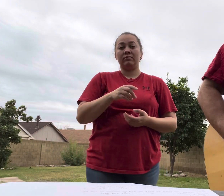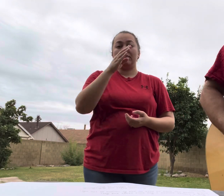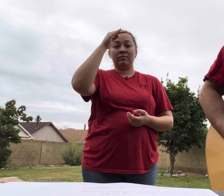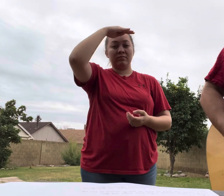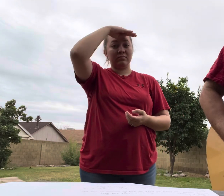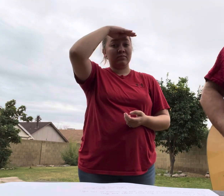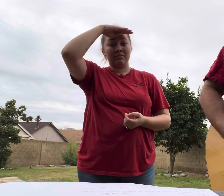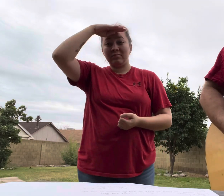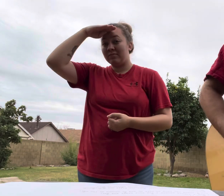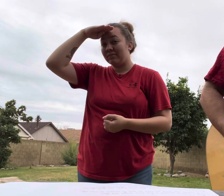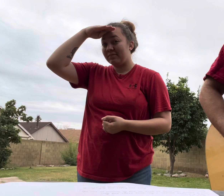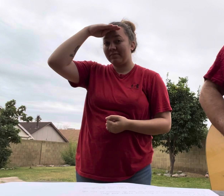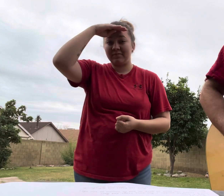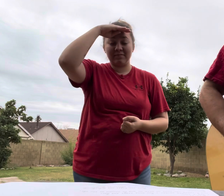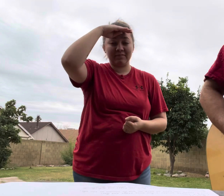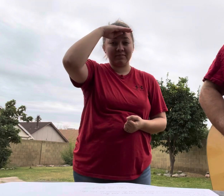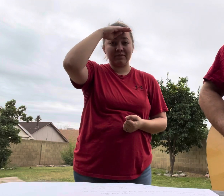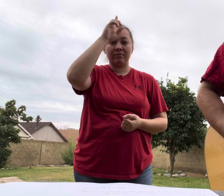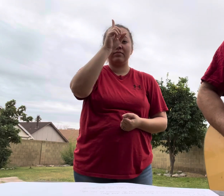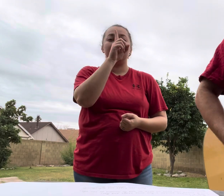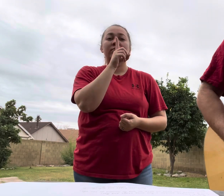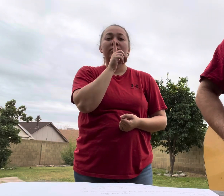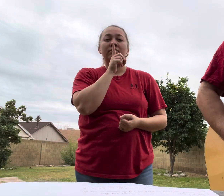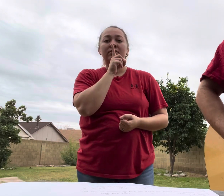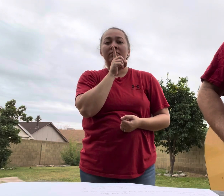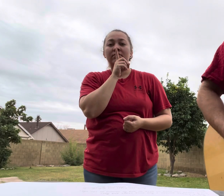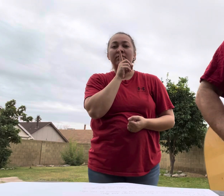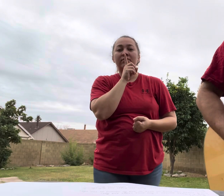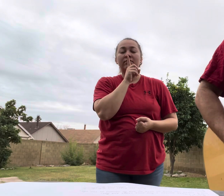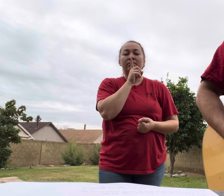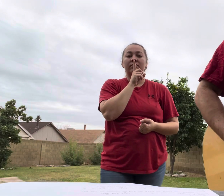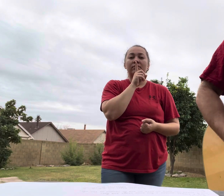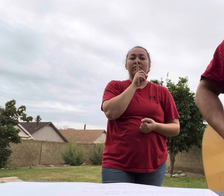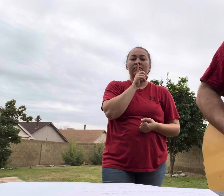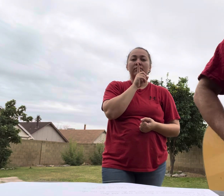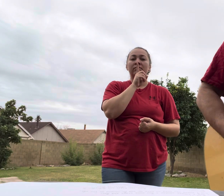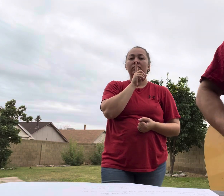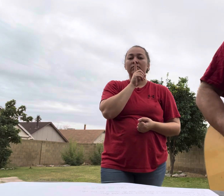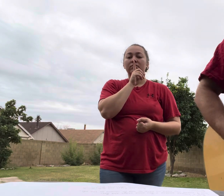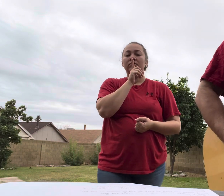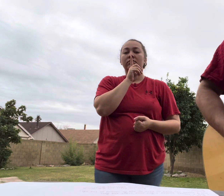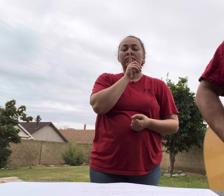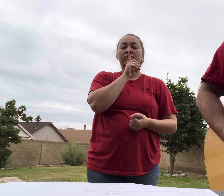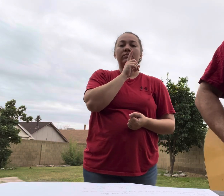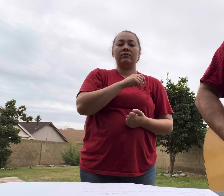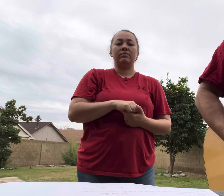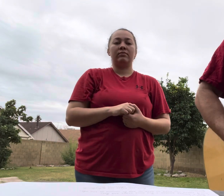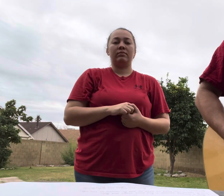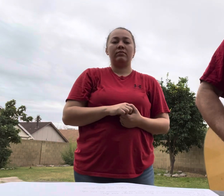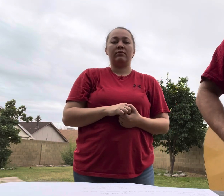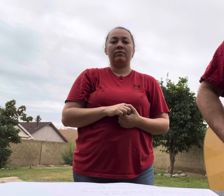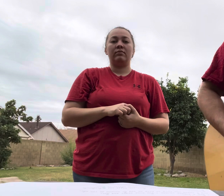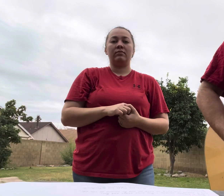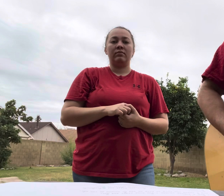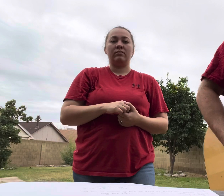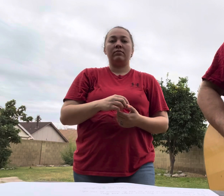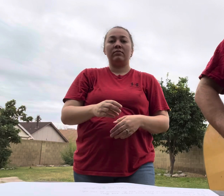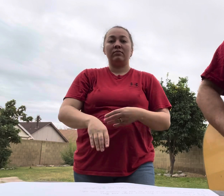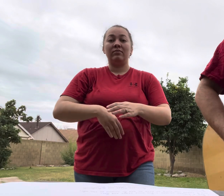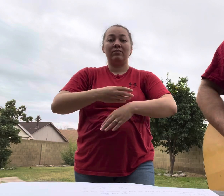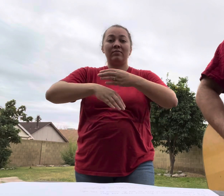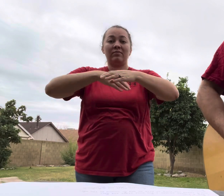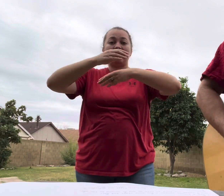Shepherds kept their watching for silent flocks by night.